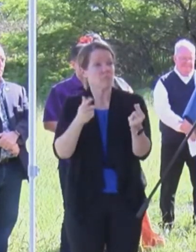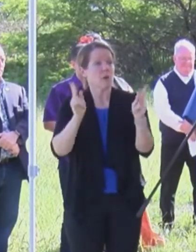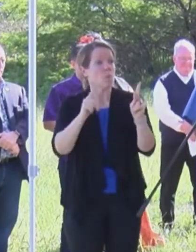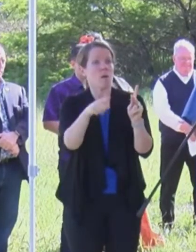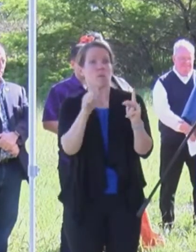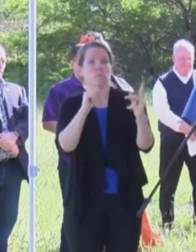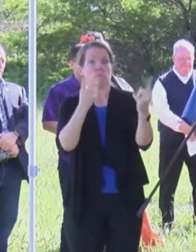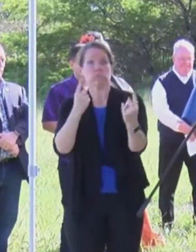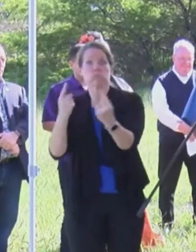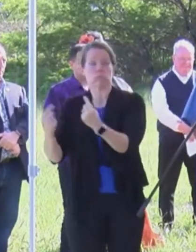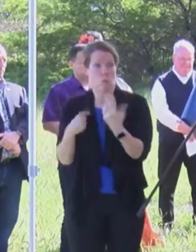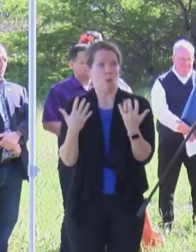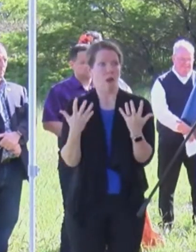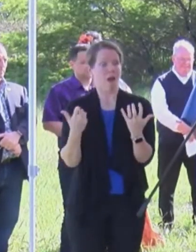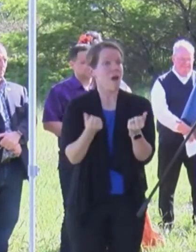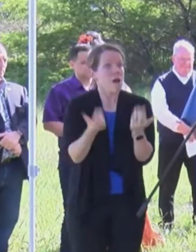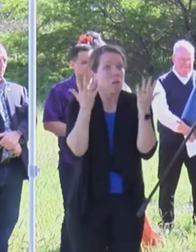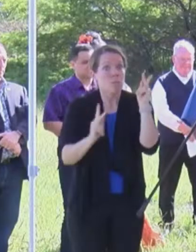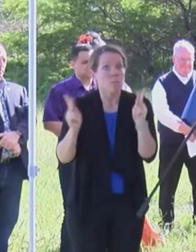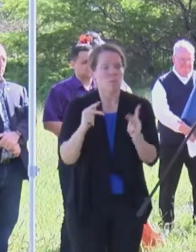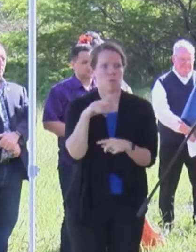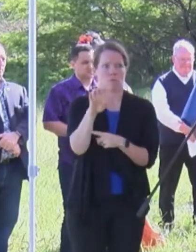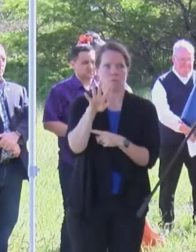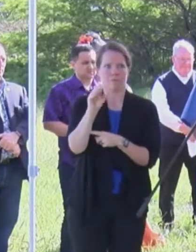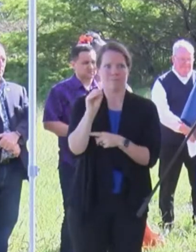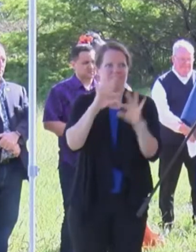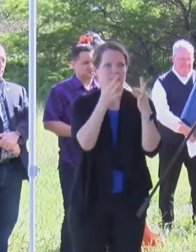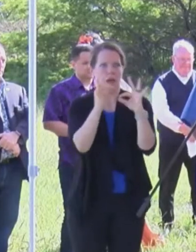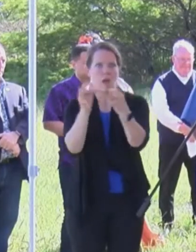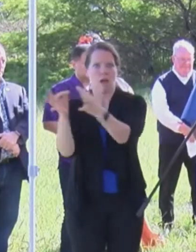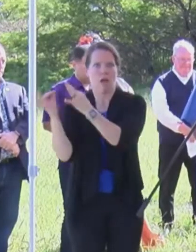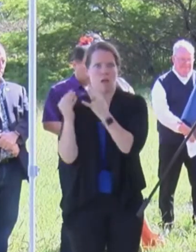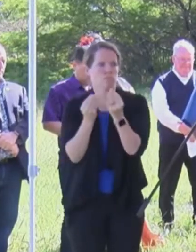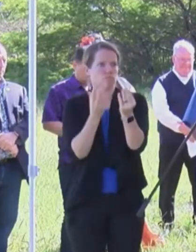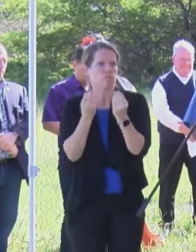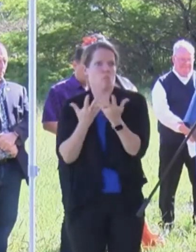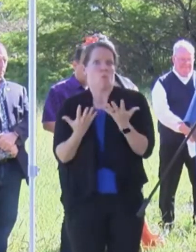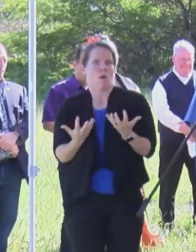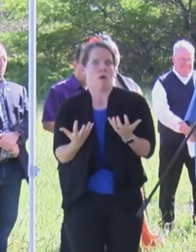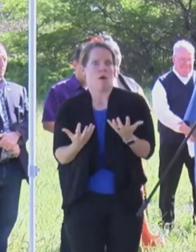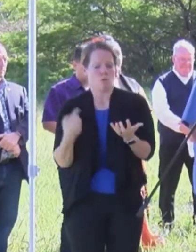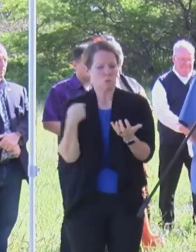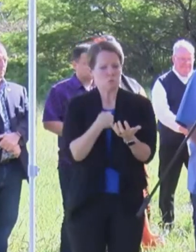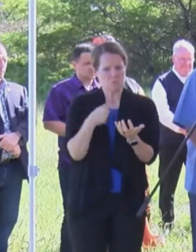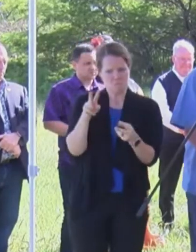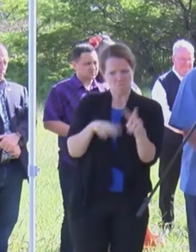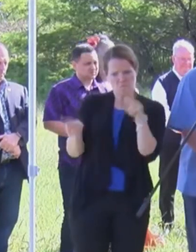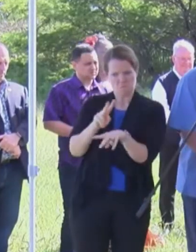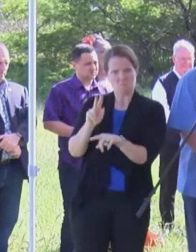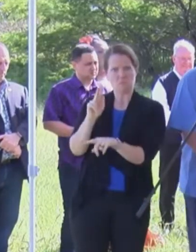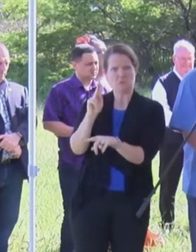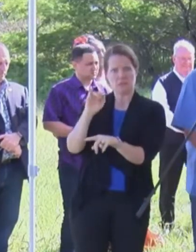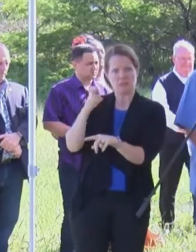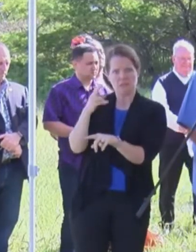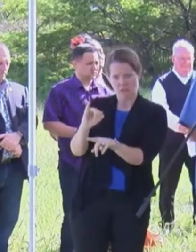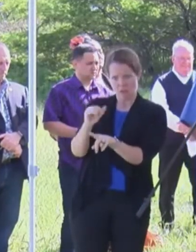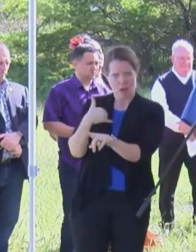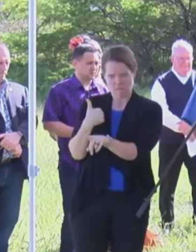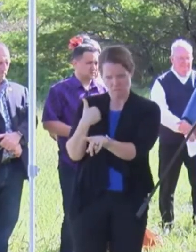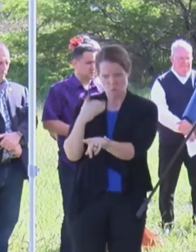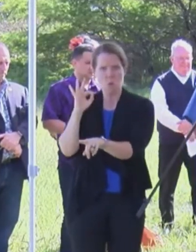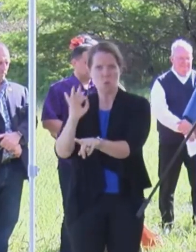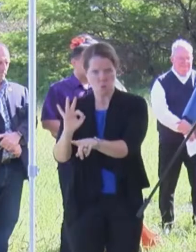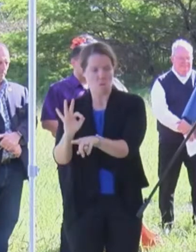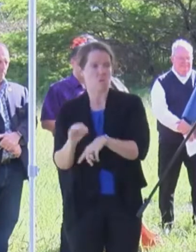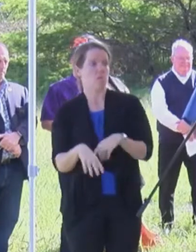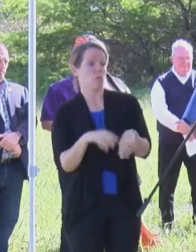in. So we think that there's promise there. We don't think our numbers are unrealistic, and I think Kuhio and his team are providing really good data